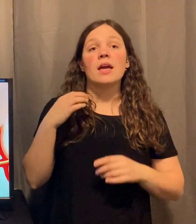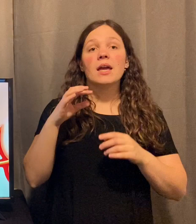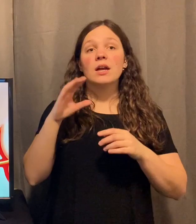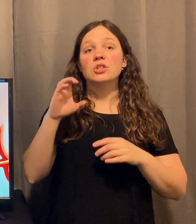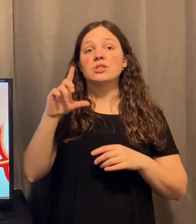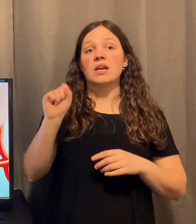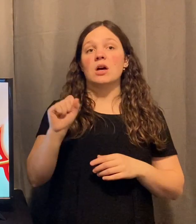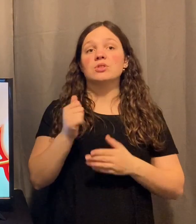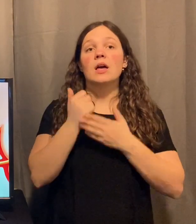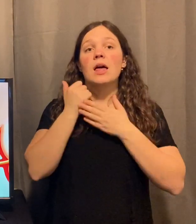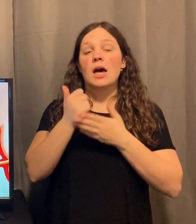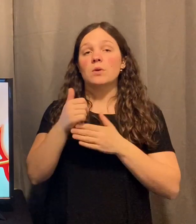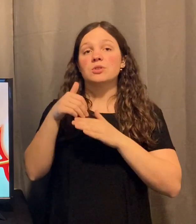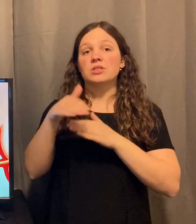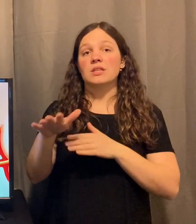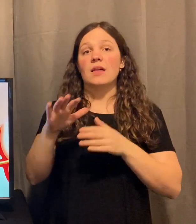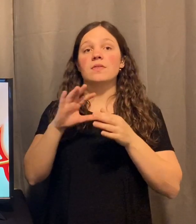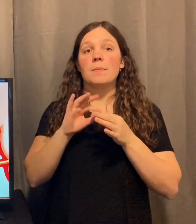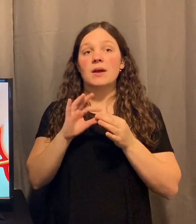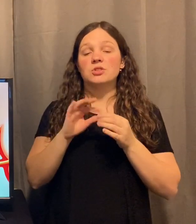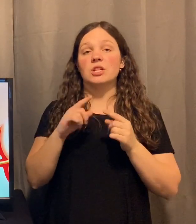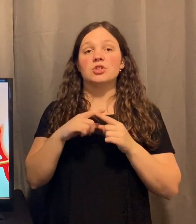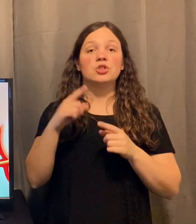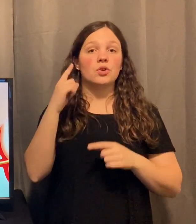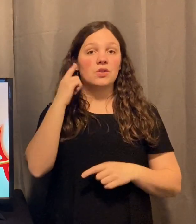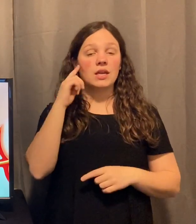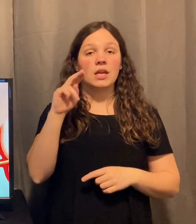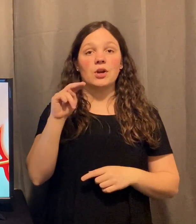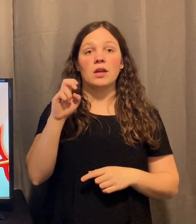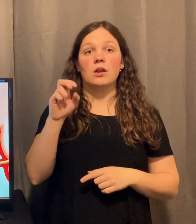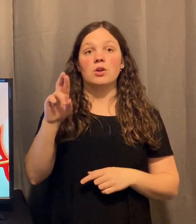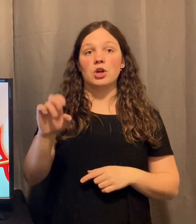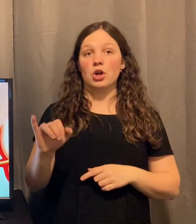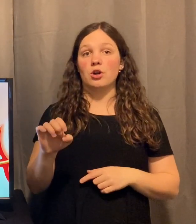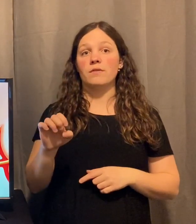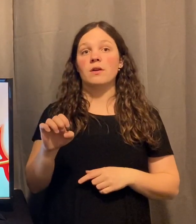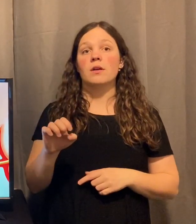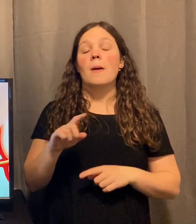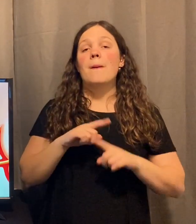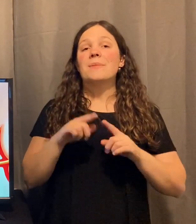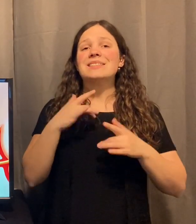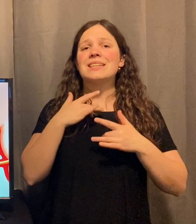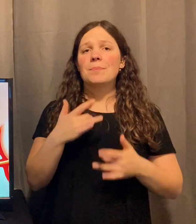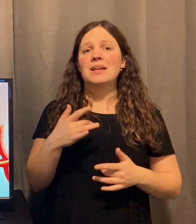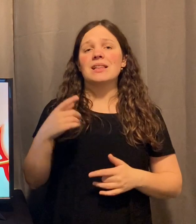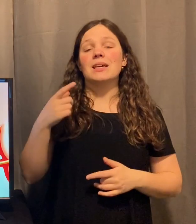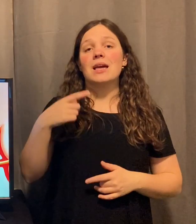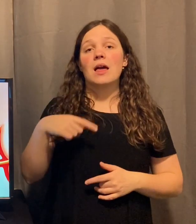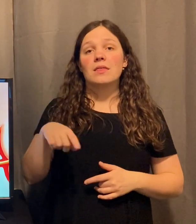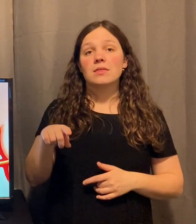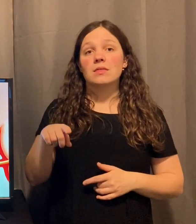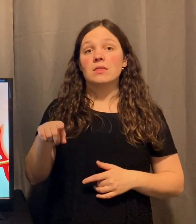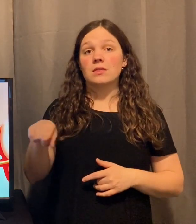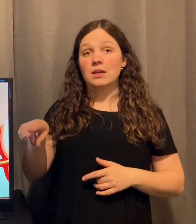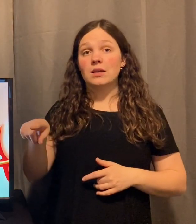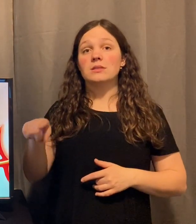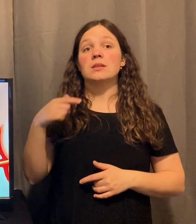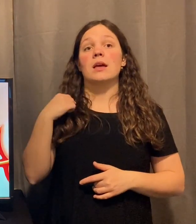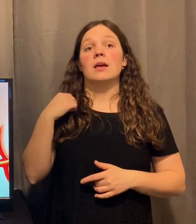hair cells help to send the message to the hearing nerve. But typically, these